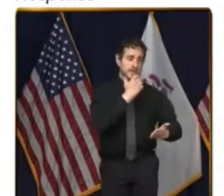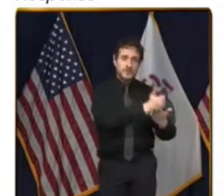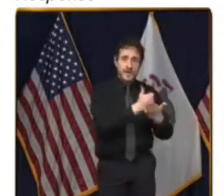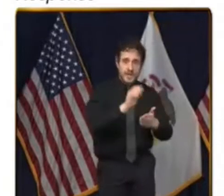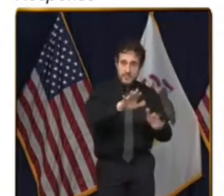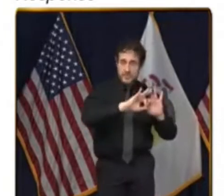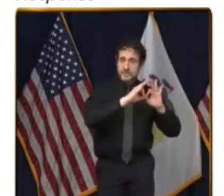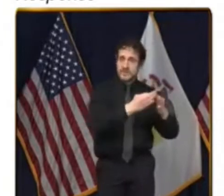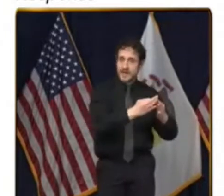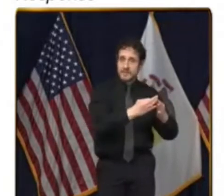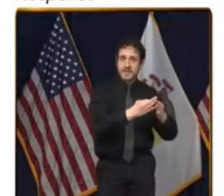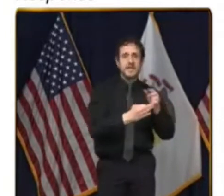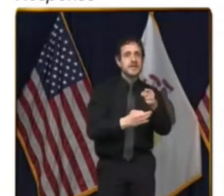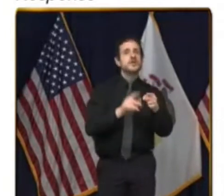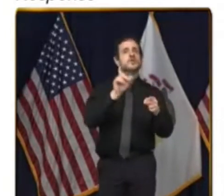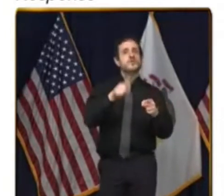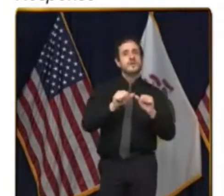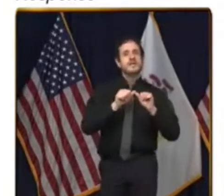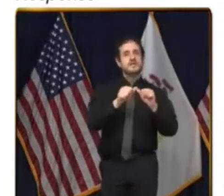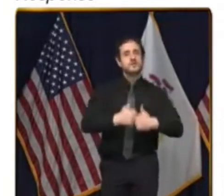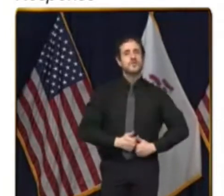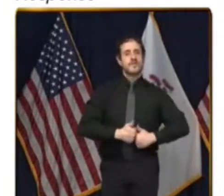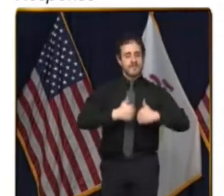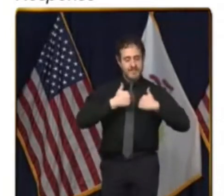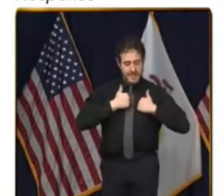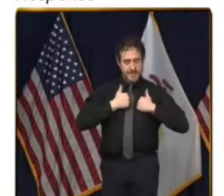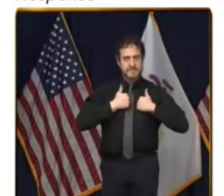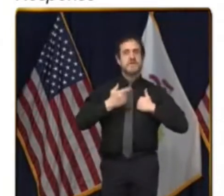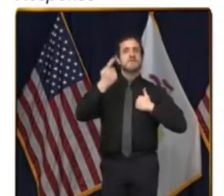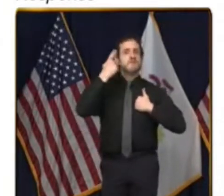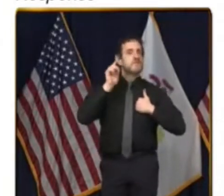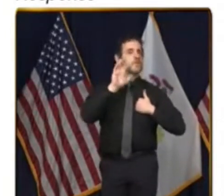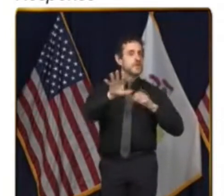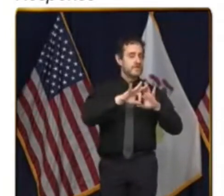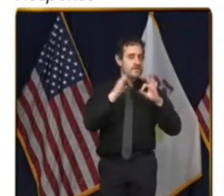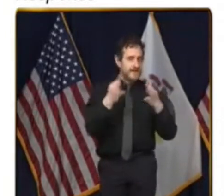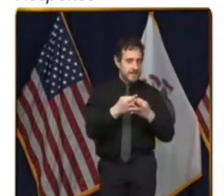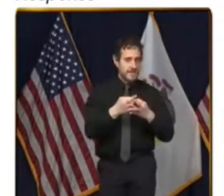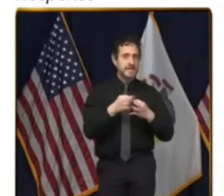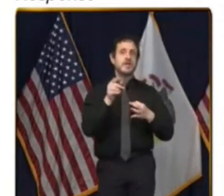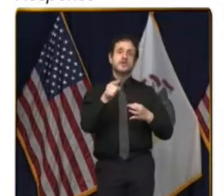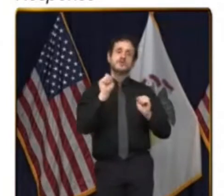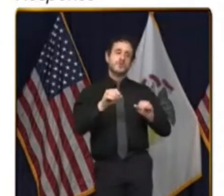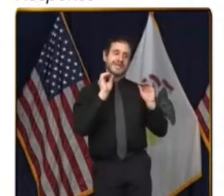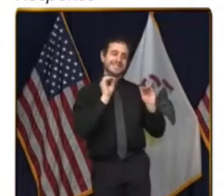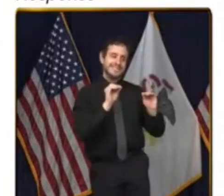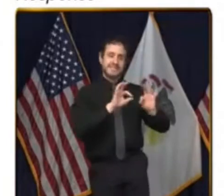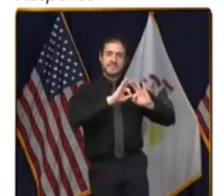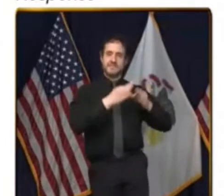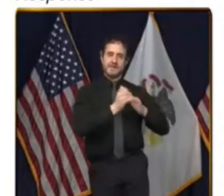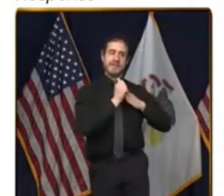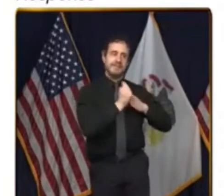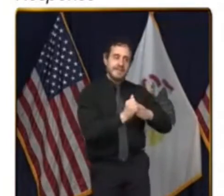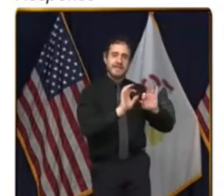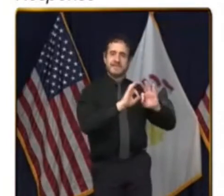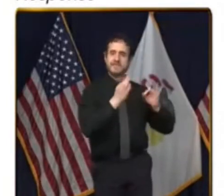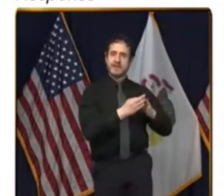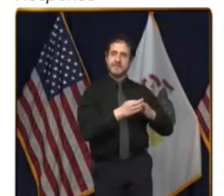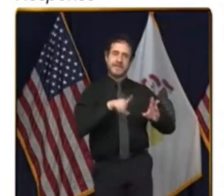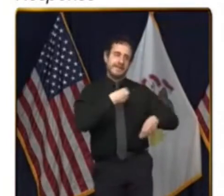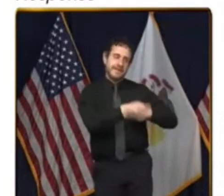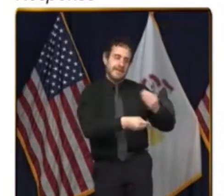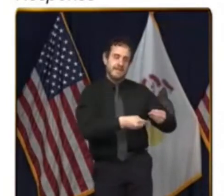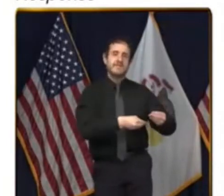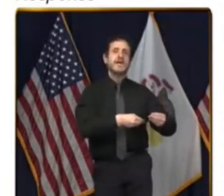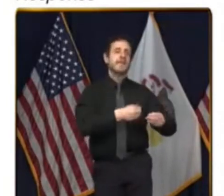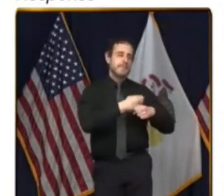family, survive for your family, guide your family into doing what they need to